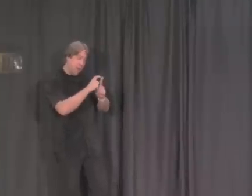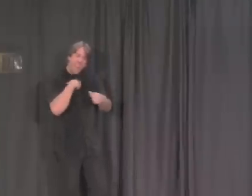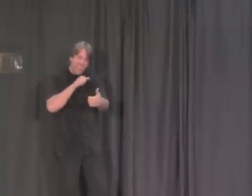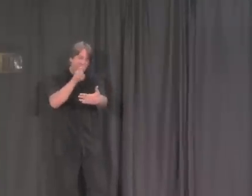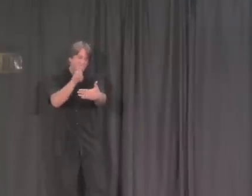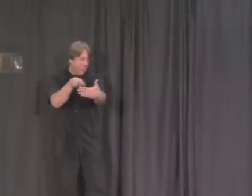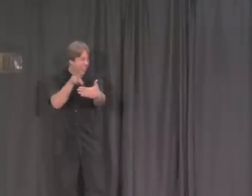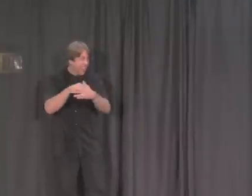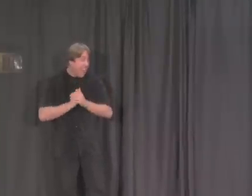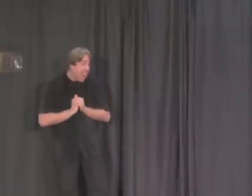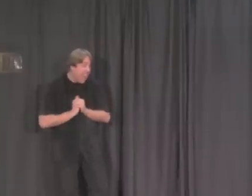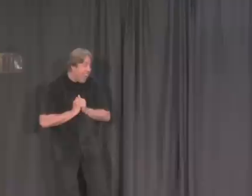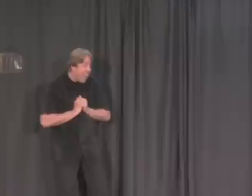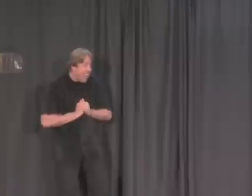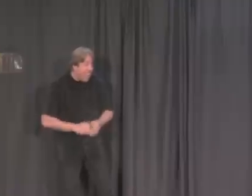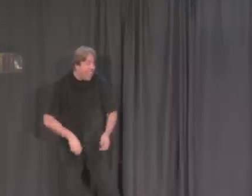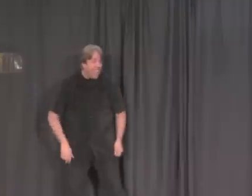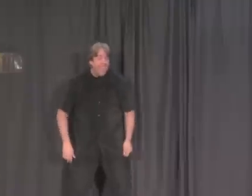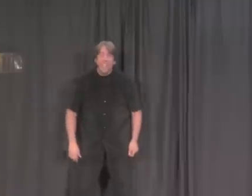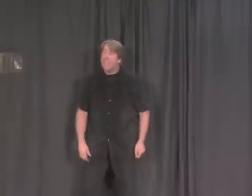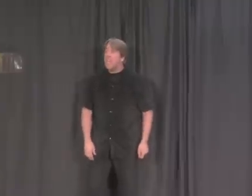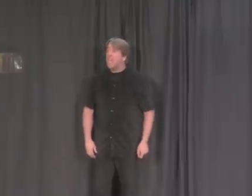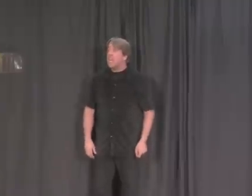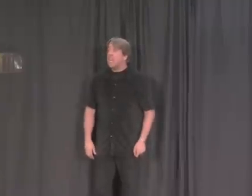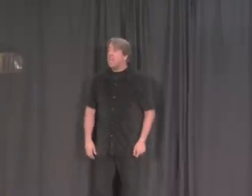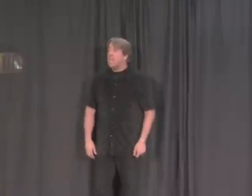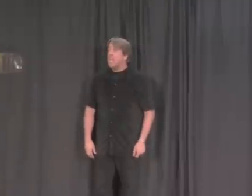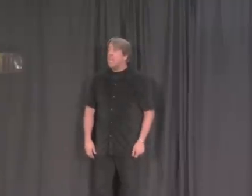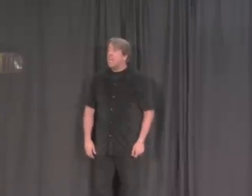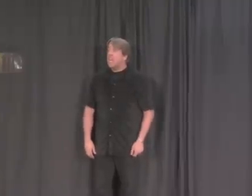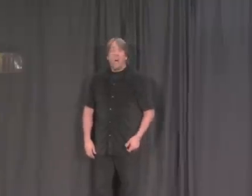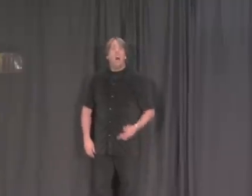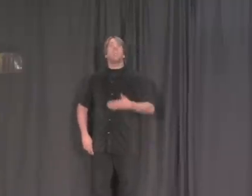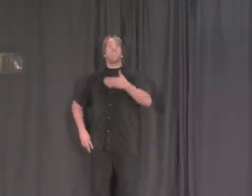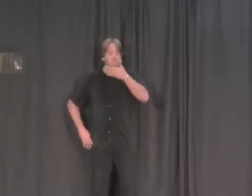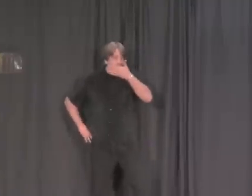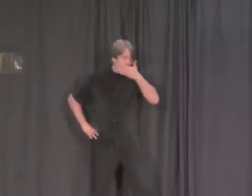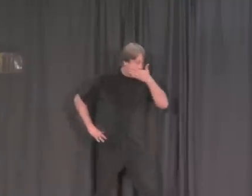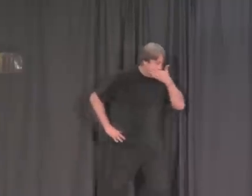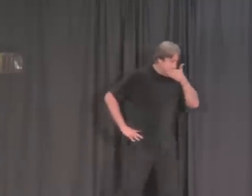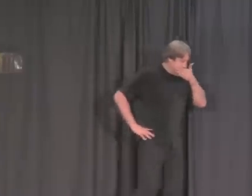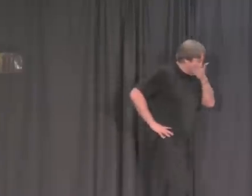going to print words right on the screen. Oh, shit.